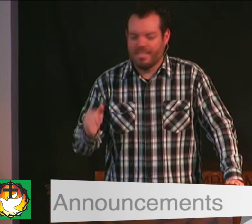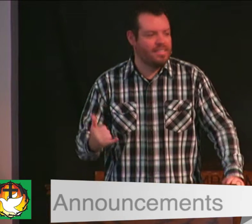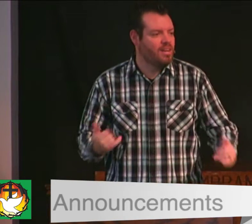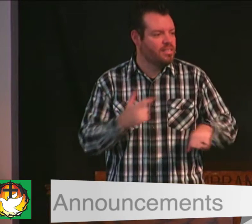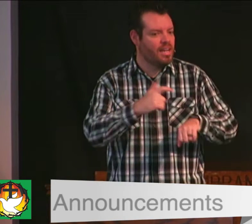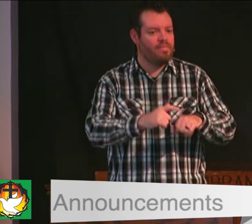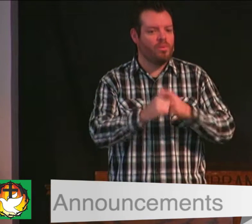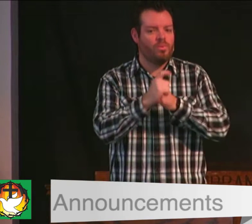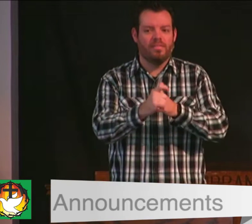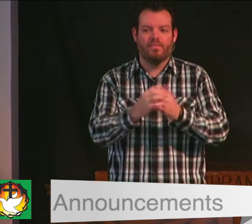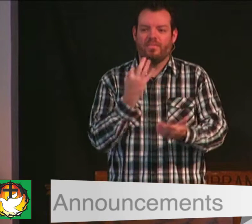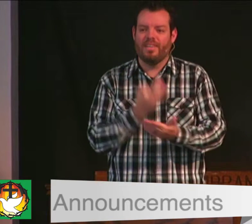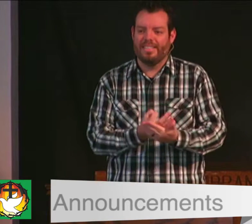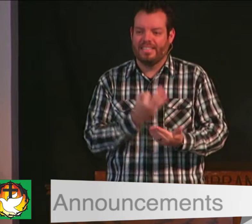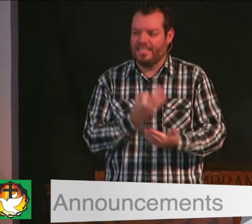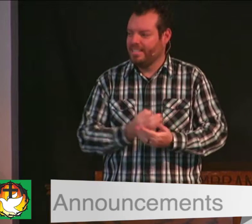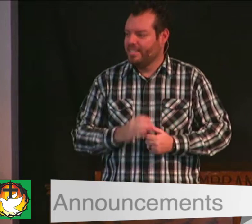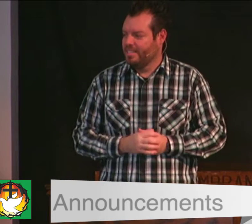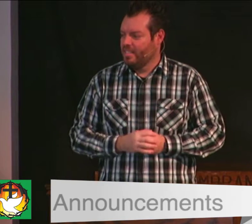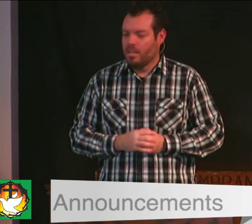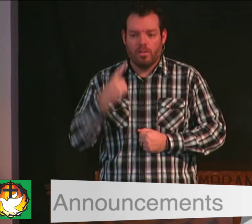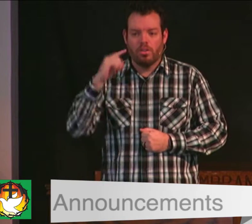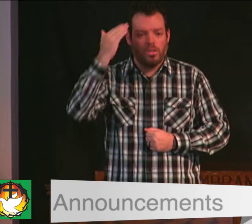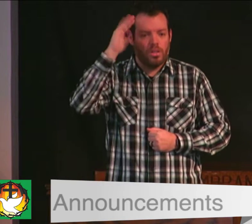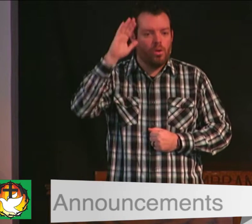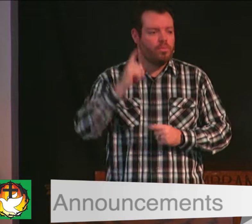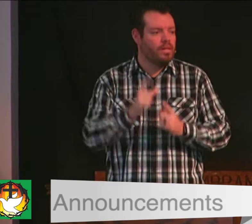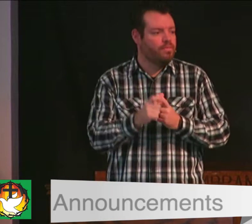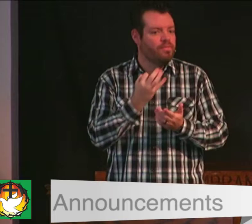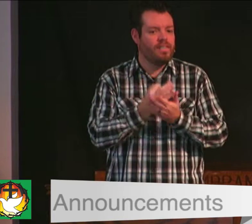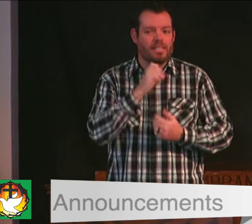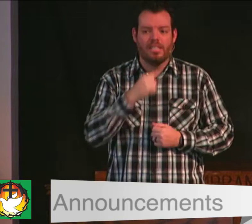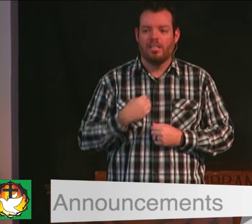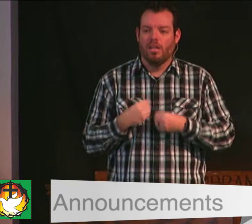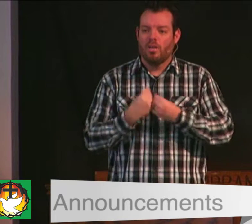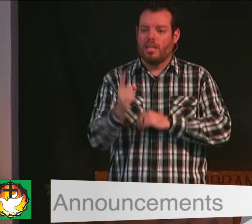Now it's time for Run for Funds. For those of you who don't know what Run for Funds is, we